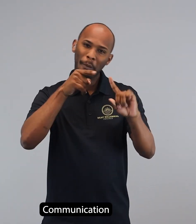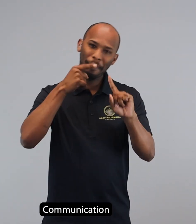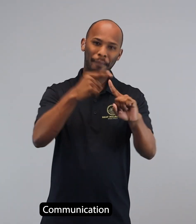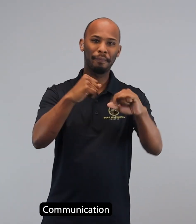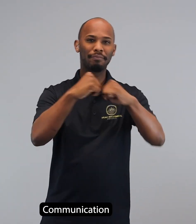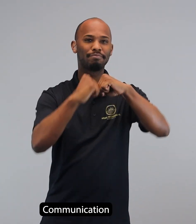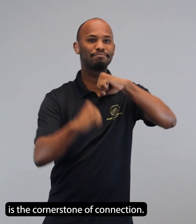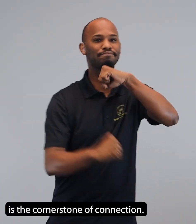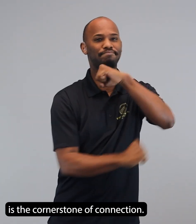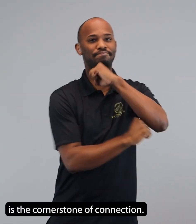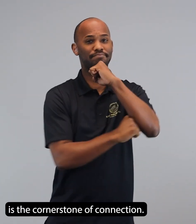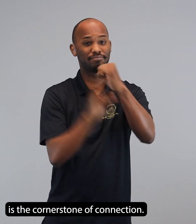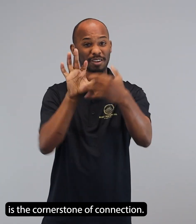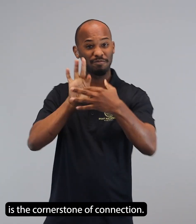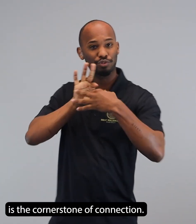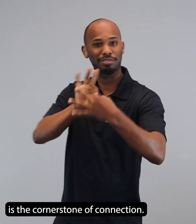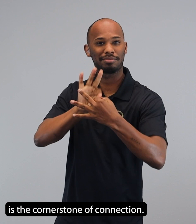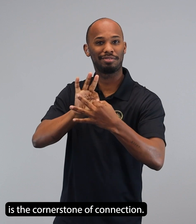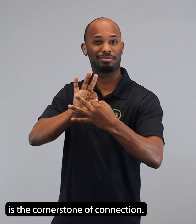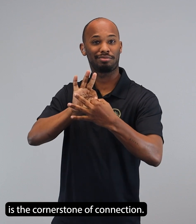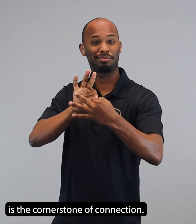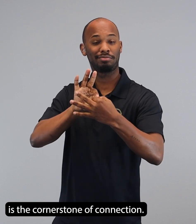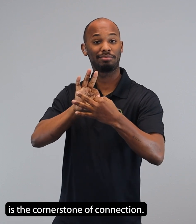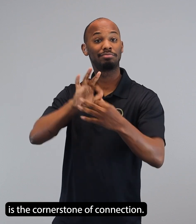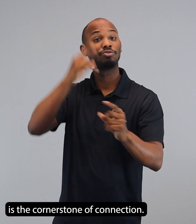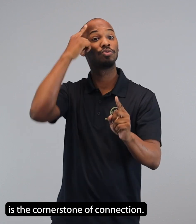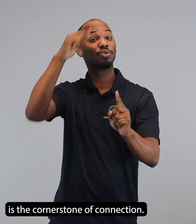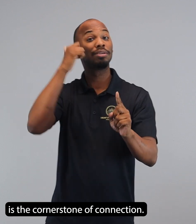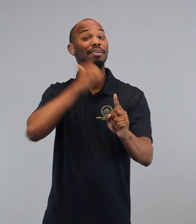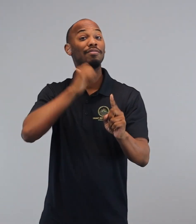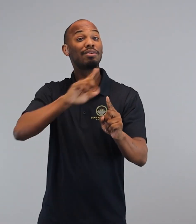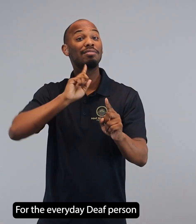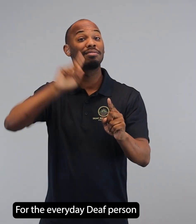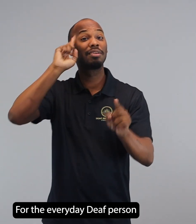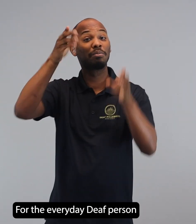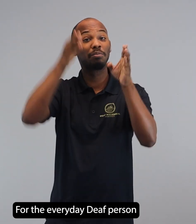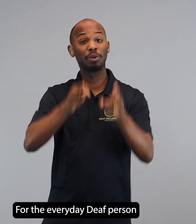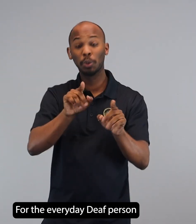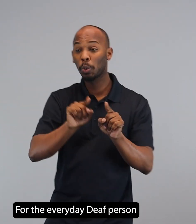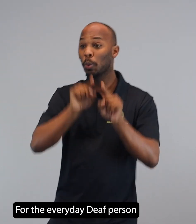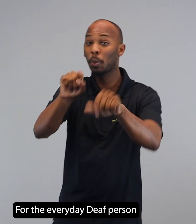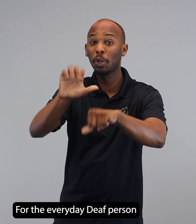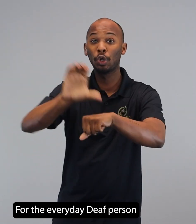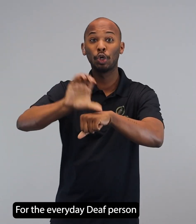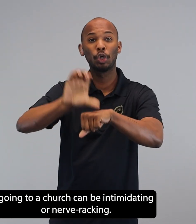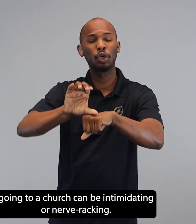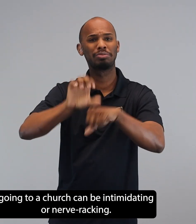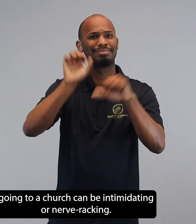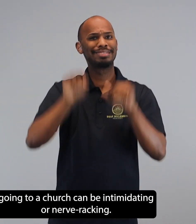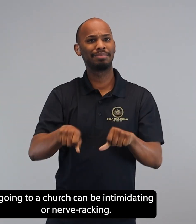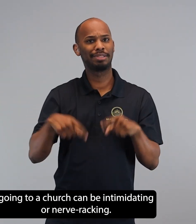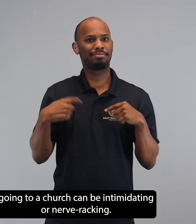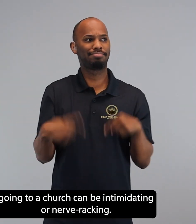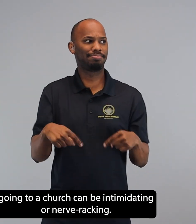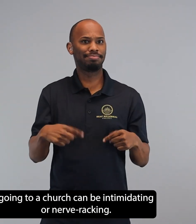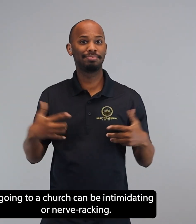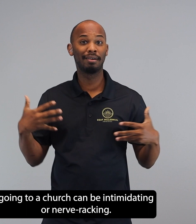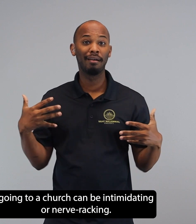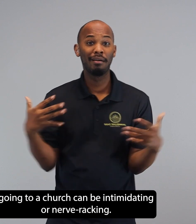Communication is the cornerstone of connection. For the everyday deaf person, going to a church can be intimidating